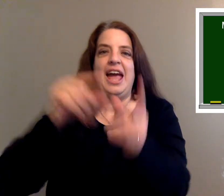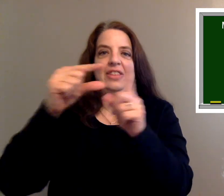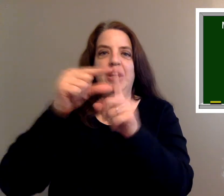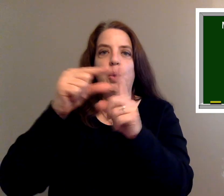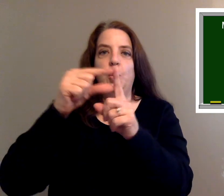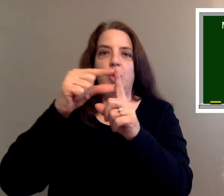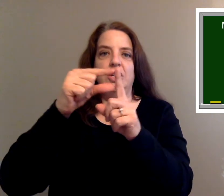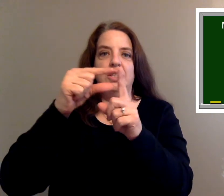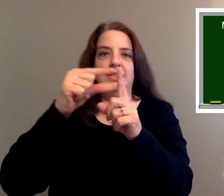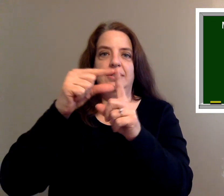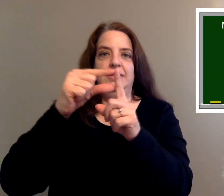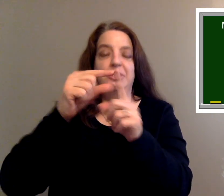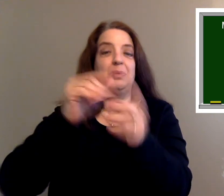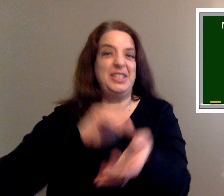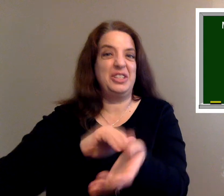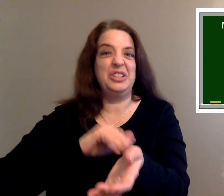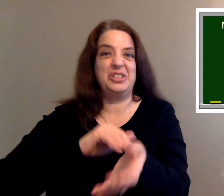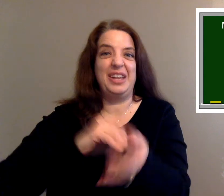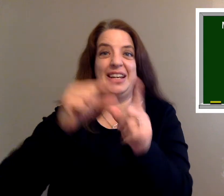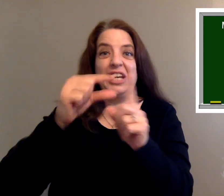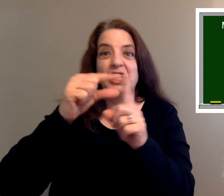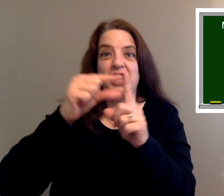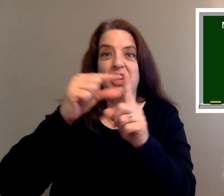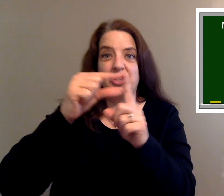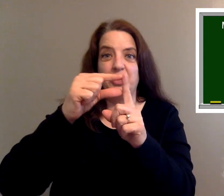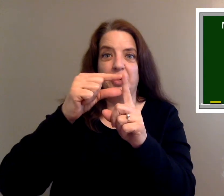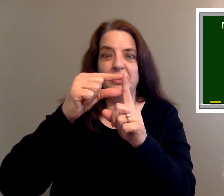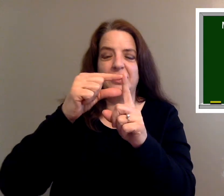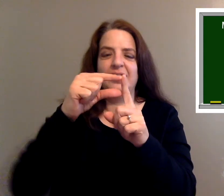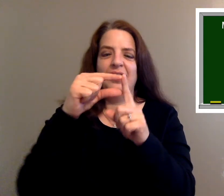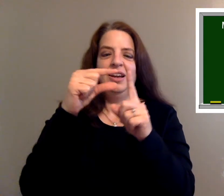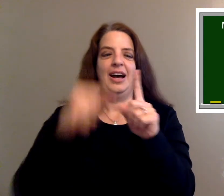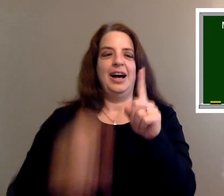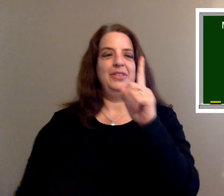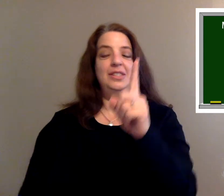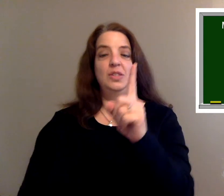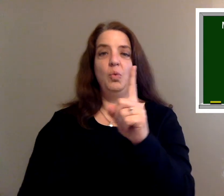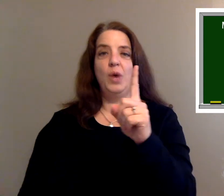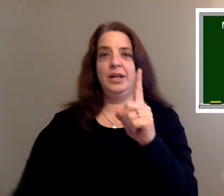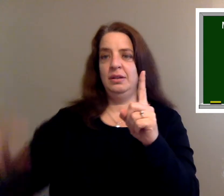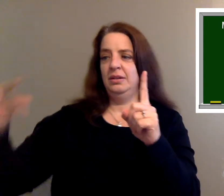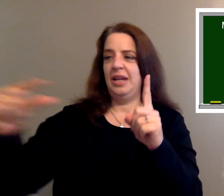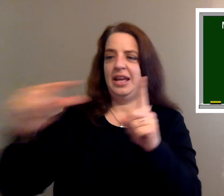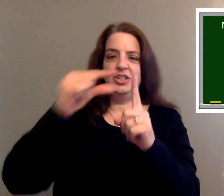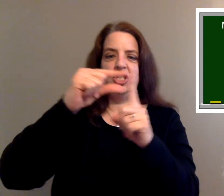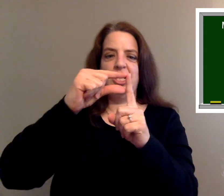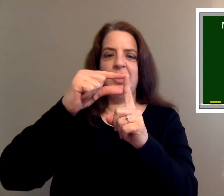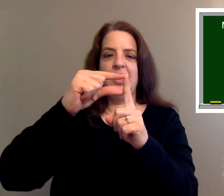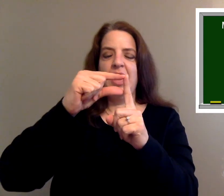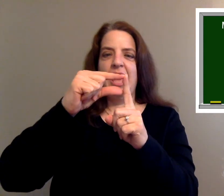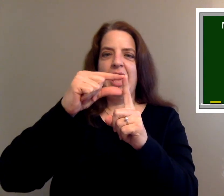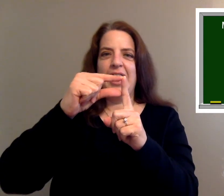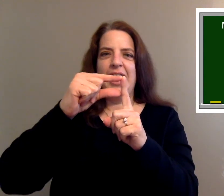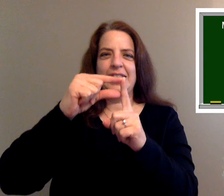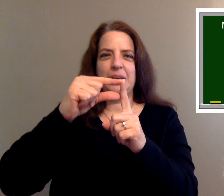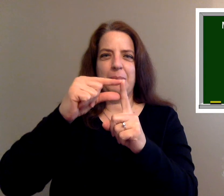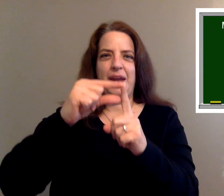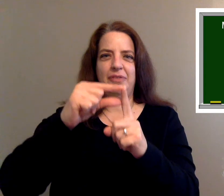then words. So basically you're signing doctor words. This is a 1 and a G. And I think about if you were